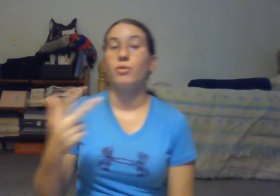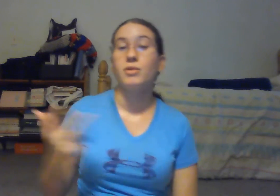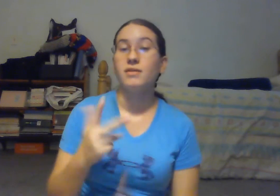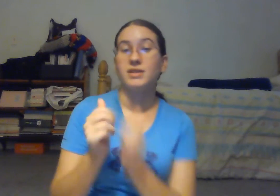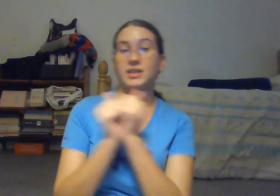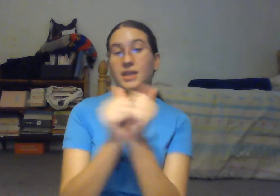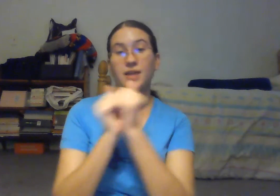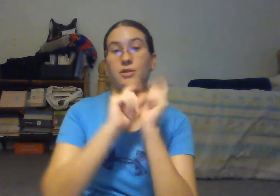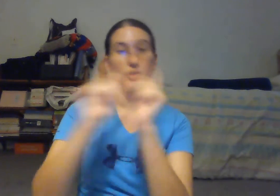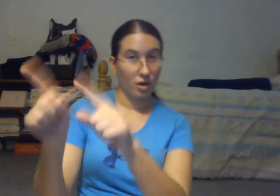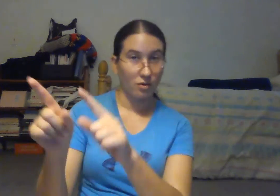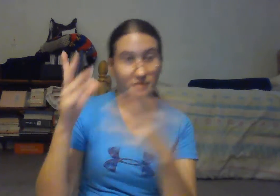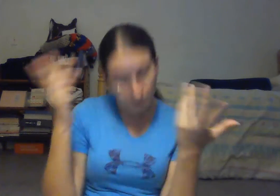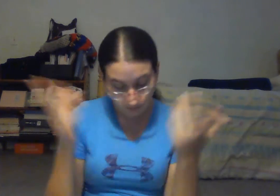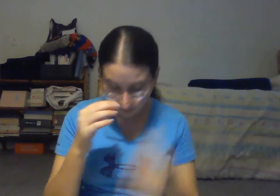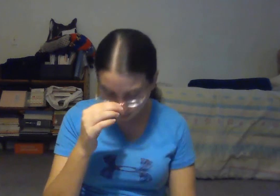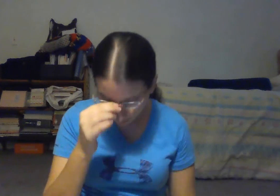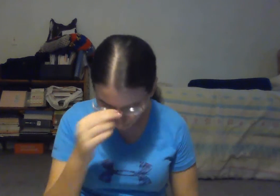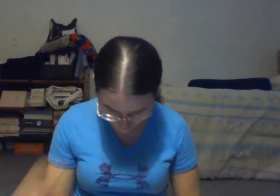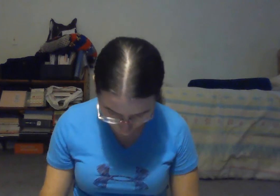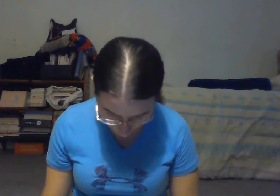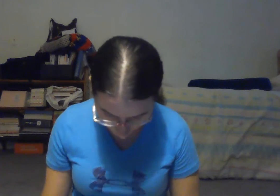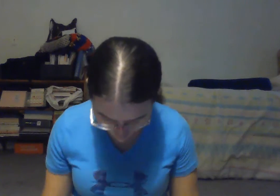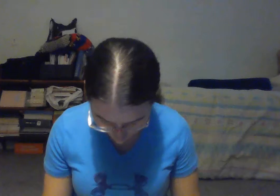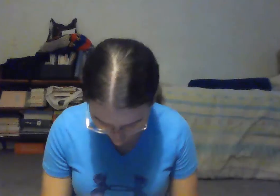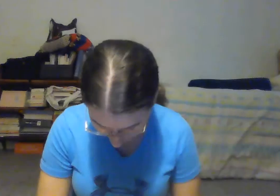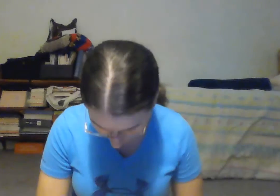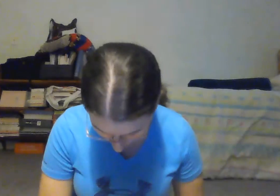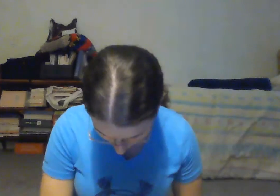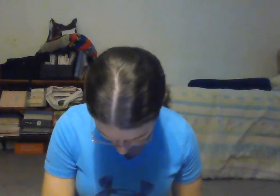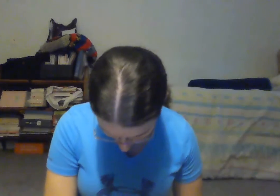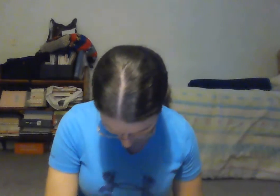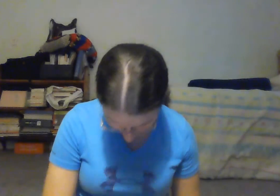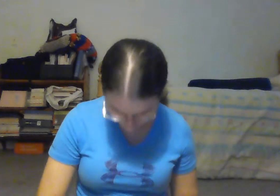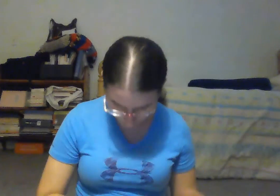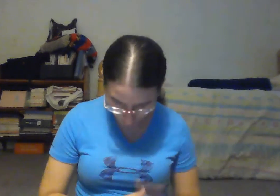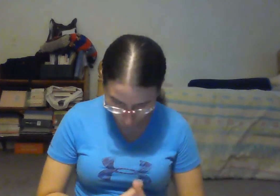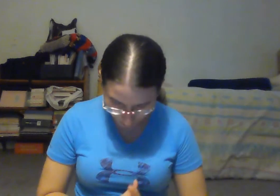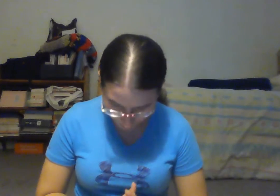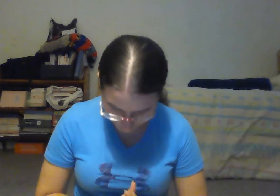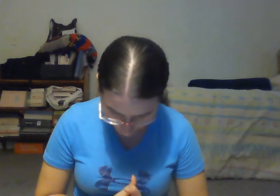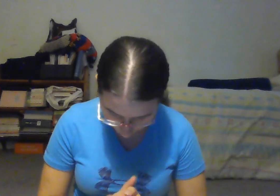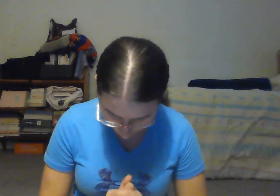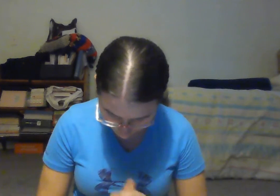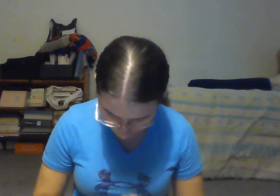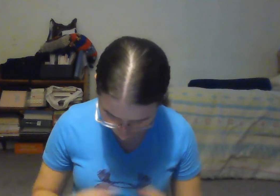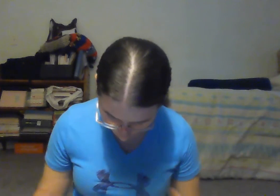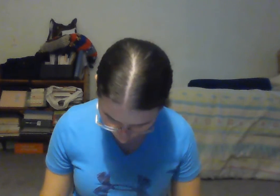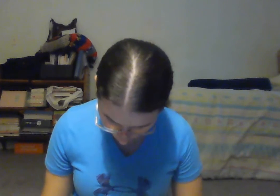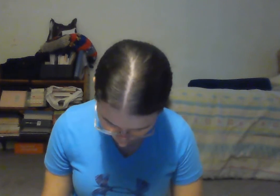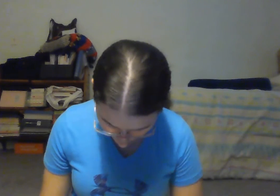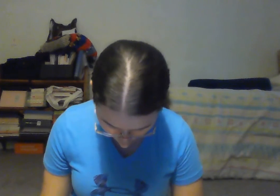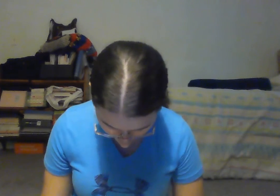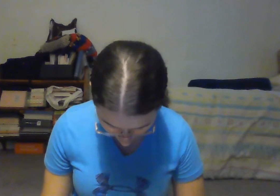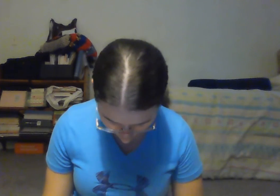3 of us together go. Now we go back to plurals. There are several ways to make plurals. 2 are shown below.